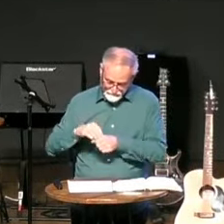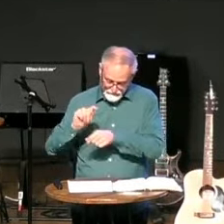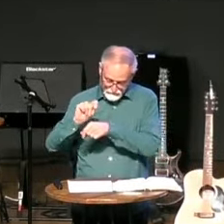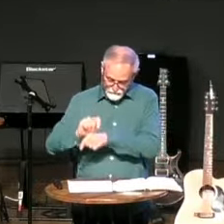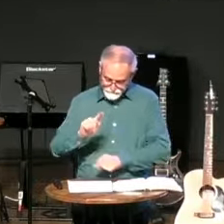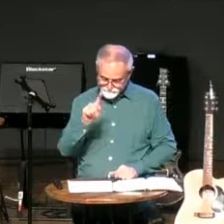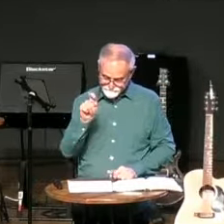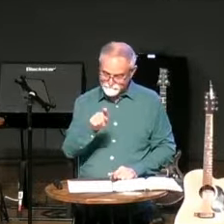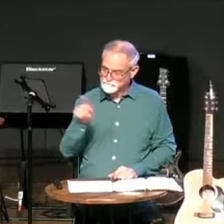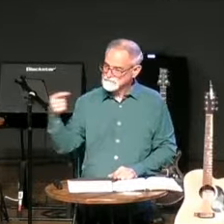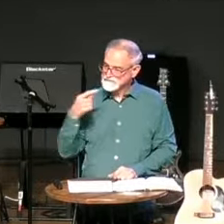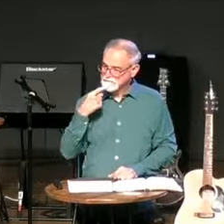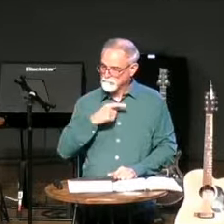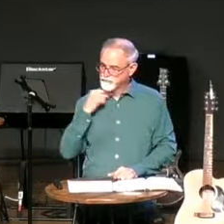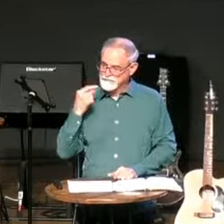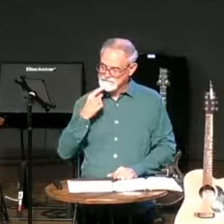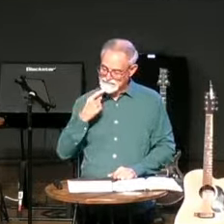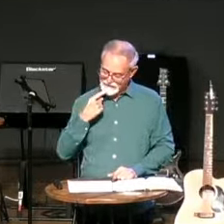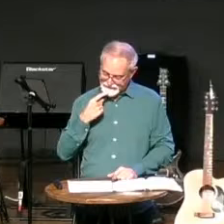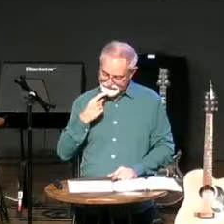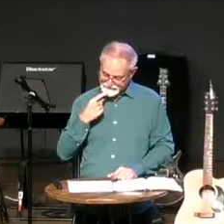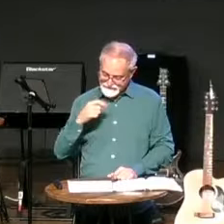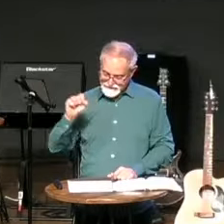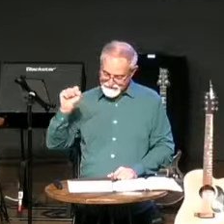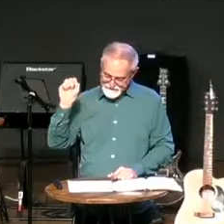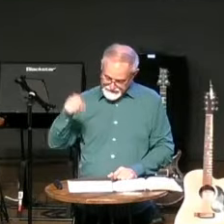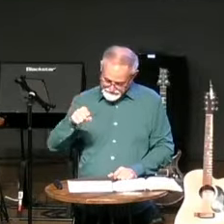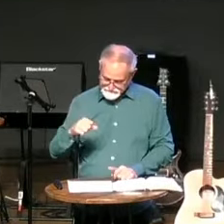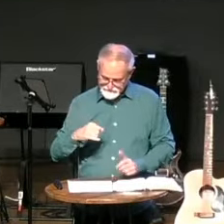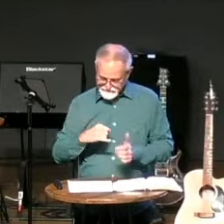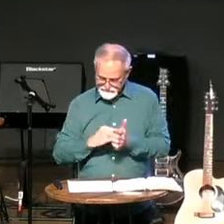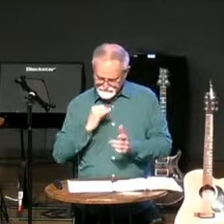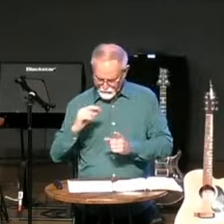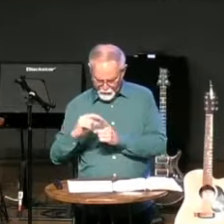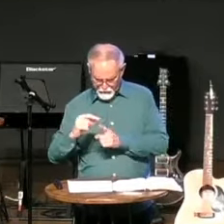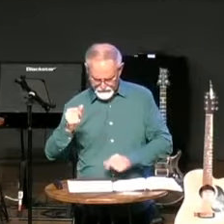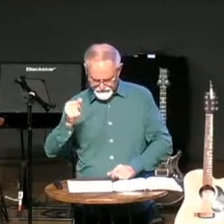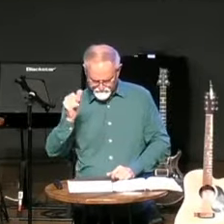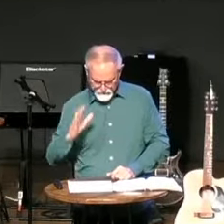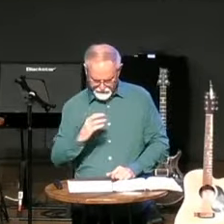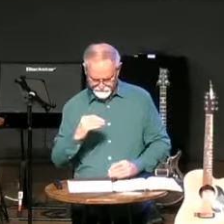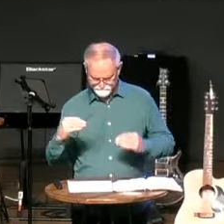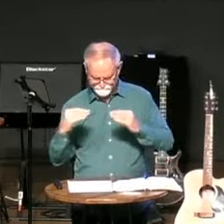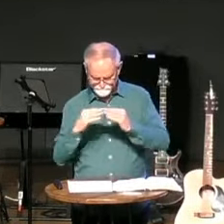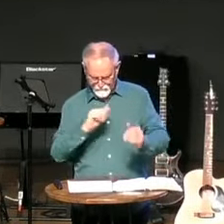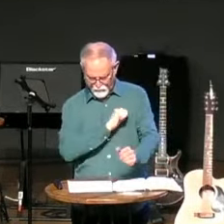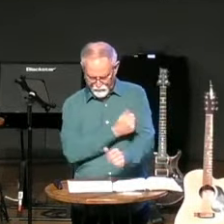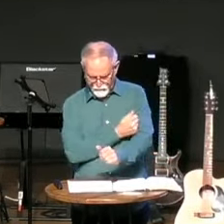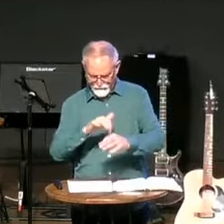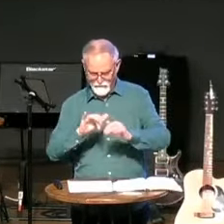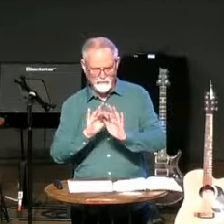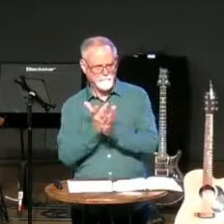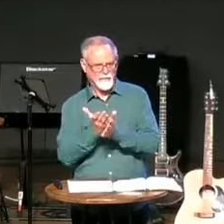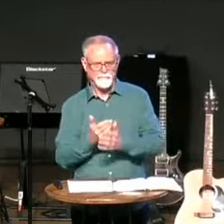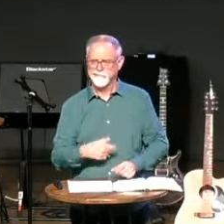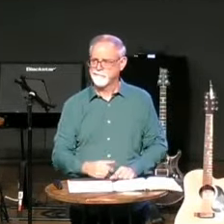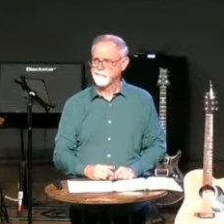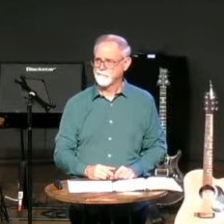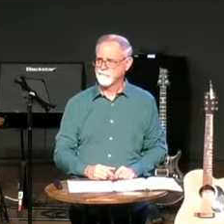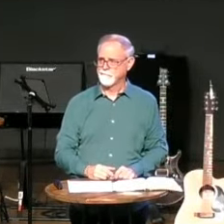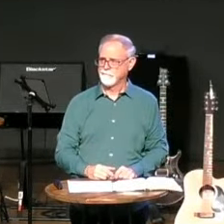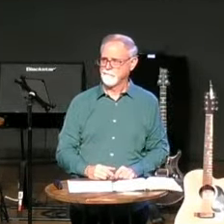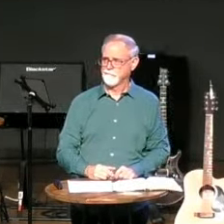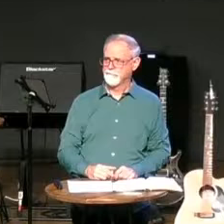and we were told to believe in tradition because it was the Word of God. That's what we were told. Yes, it was the Word of God, and it